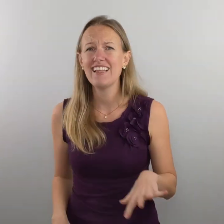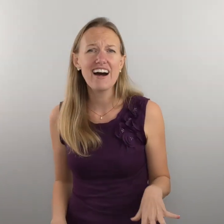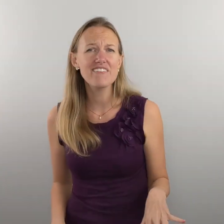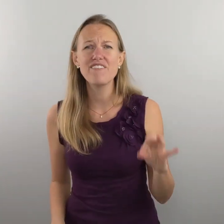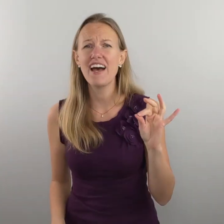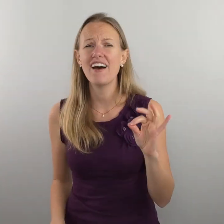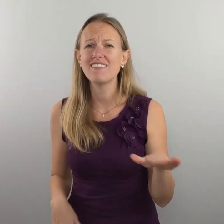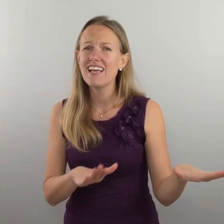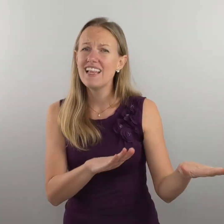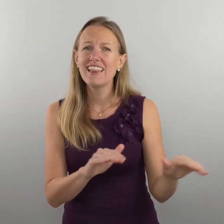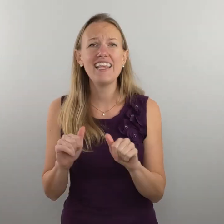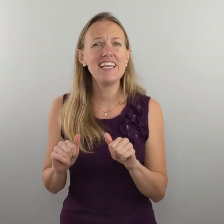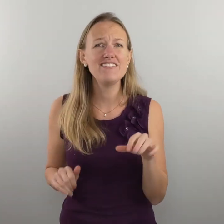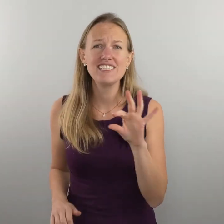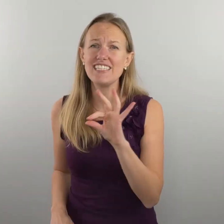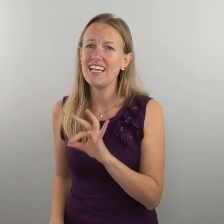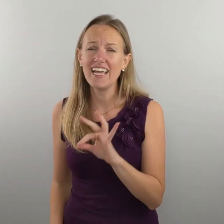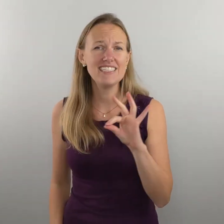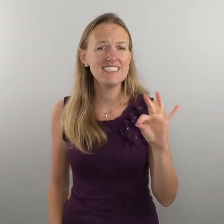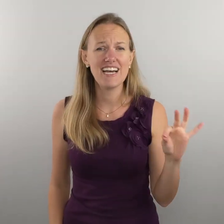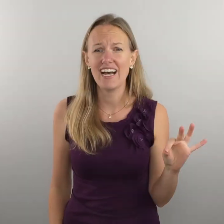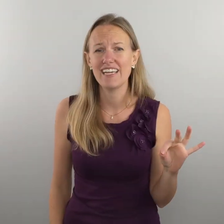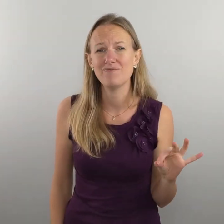I'm found, leaves the 99.